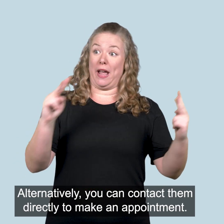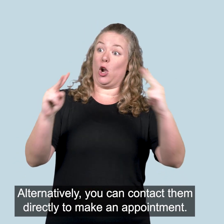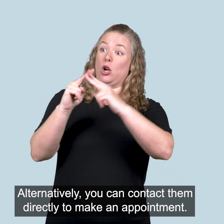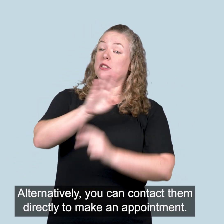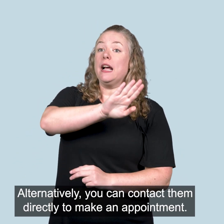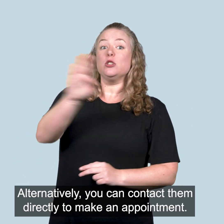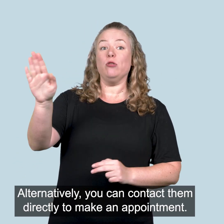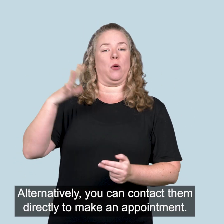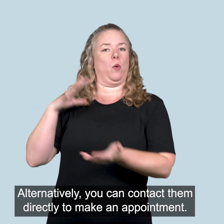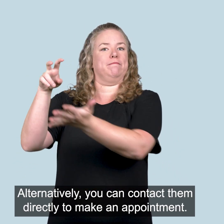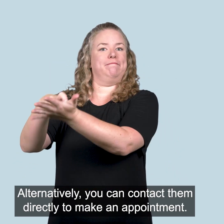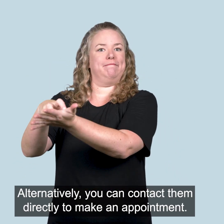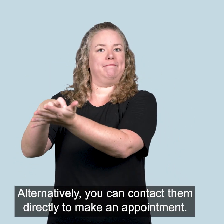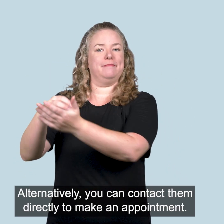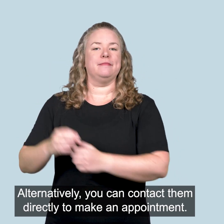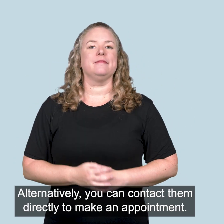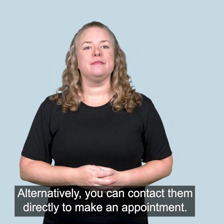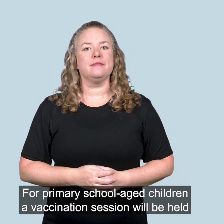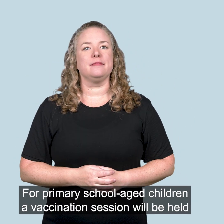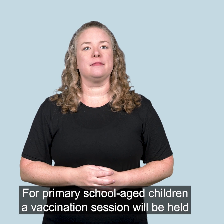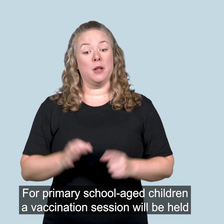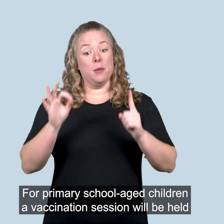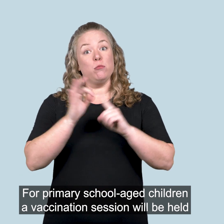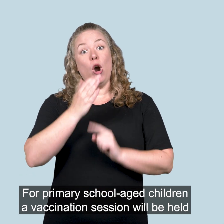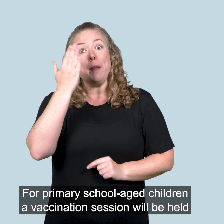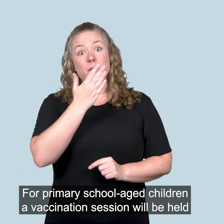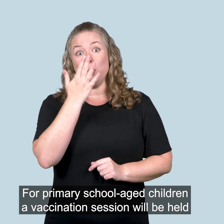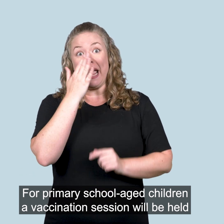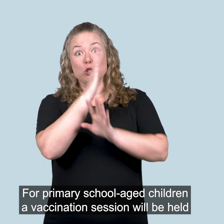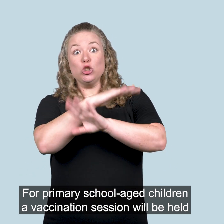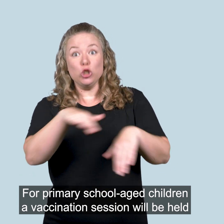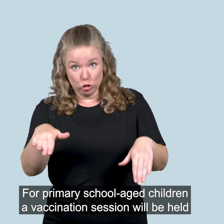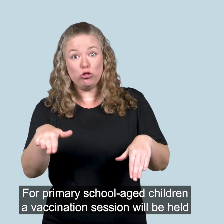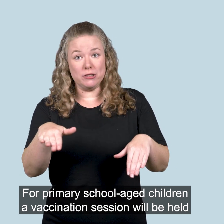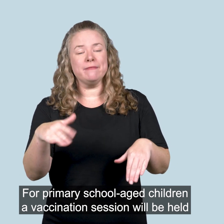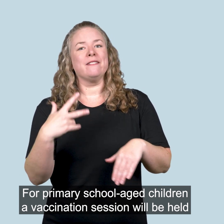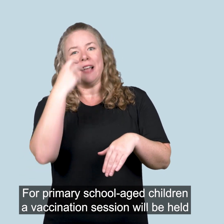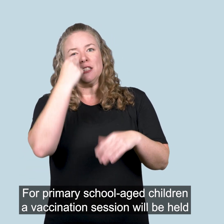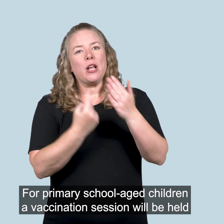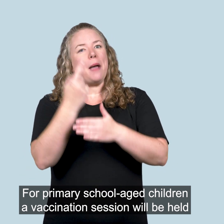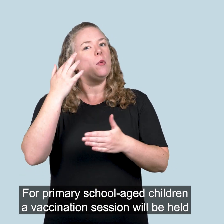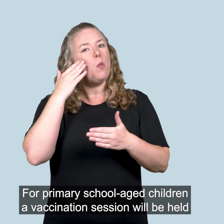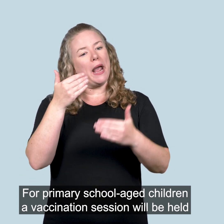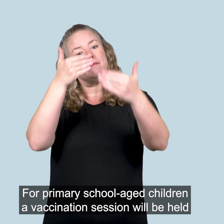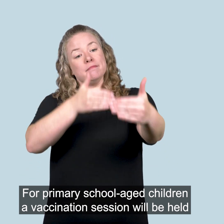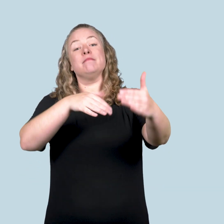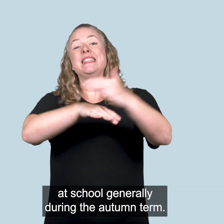Alternatively, you can contact them directly to make an appointment. For primary school-aged children, a vaccination session will be held at